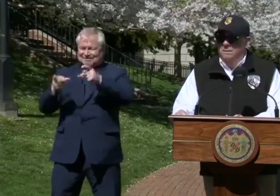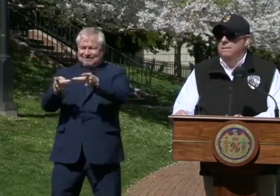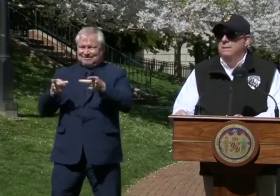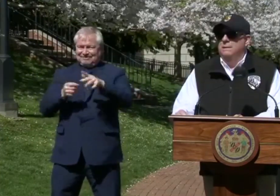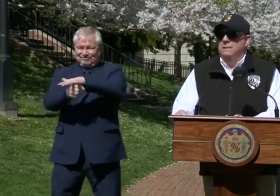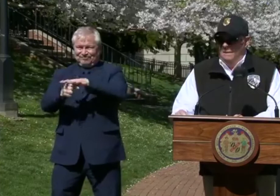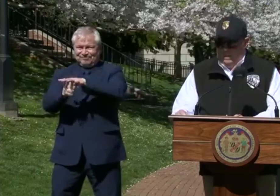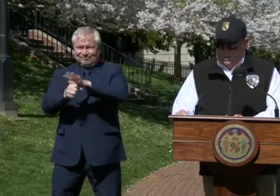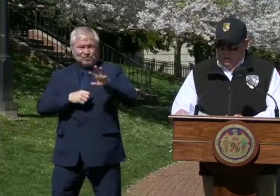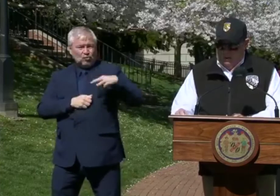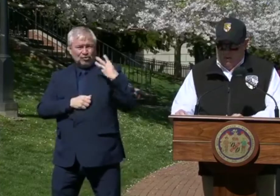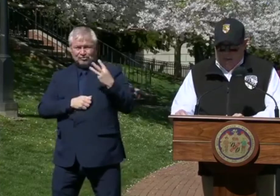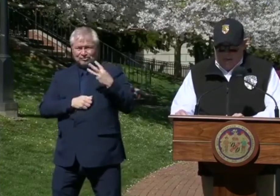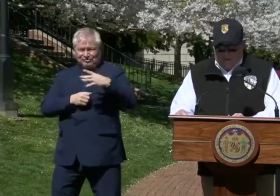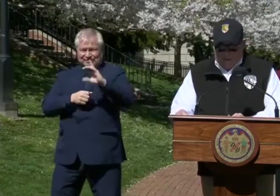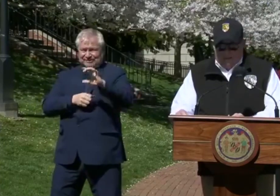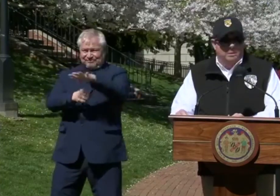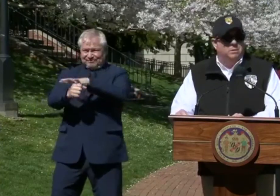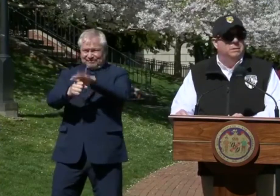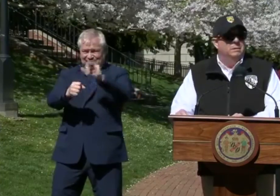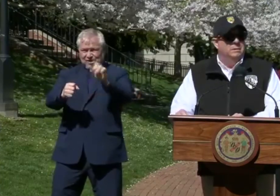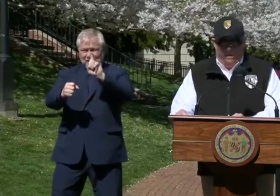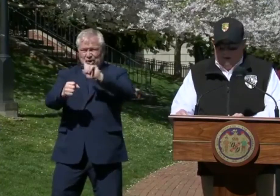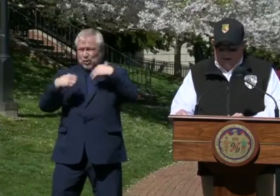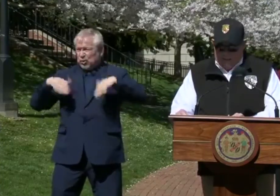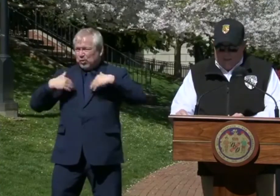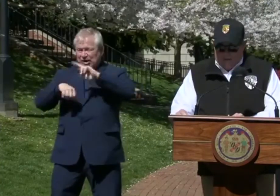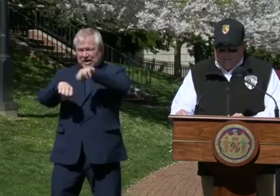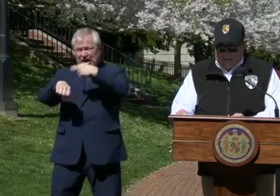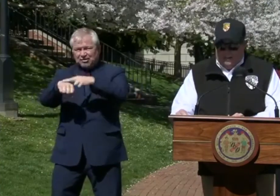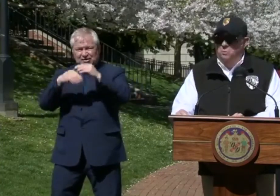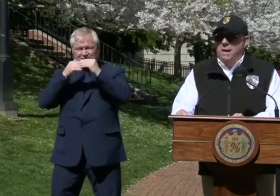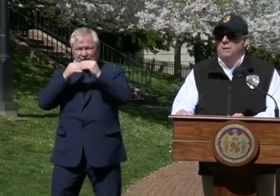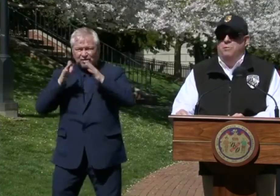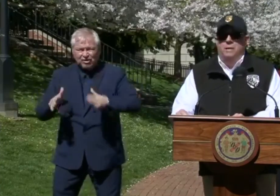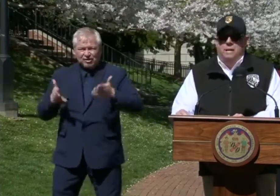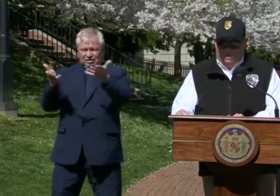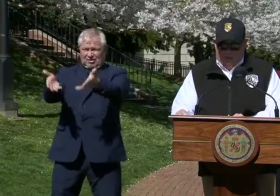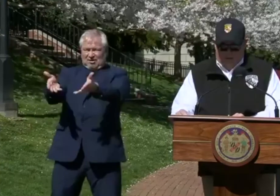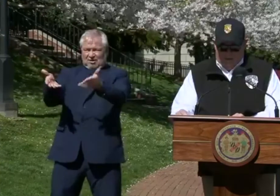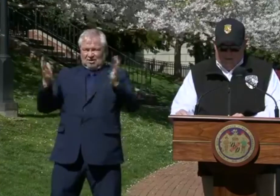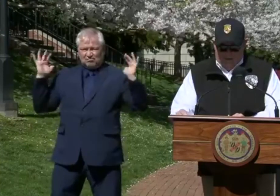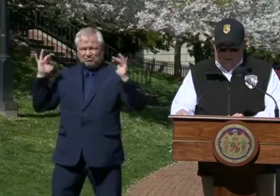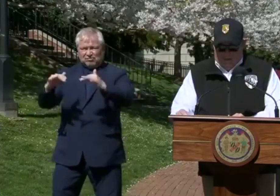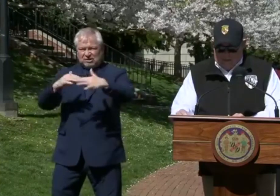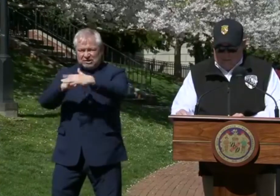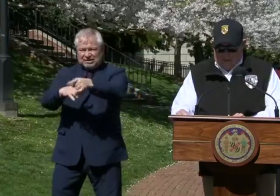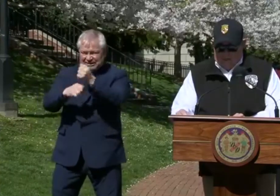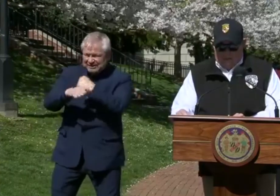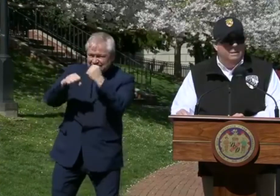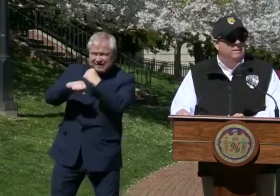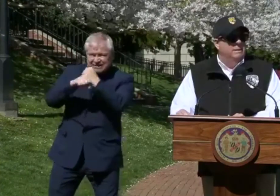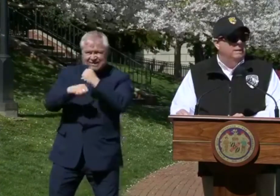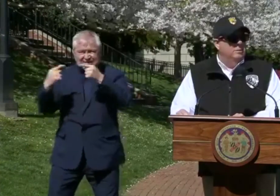region is where national leaders are actually fighting this battle for the nation, and this